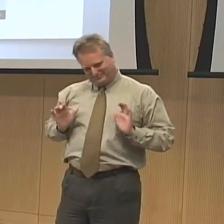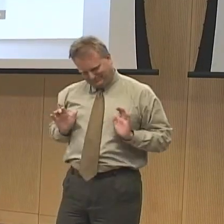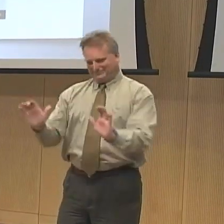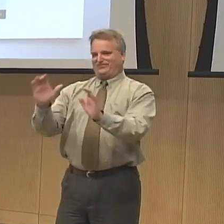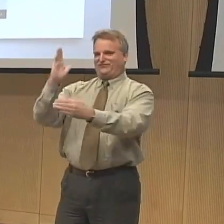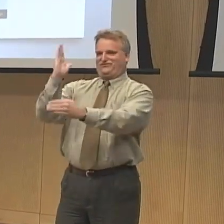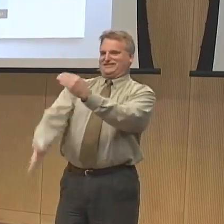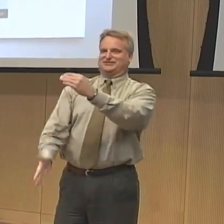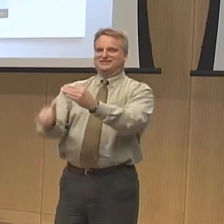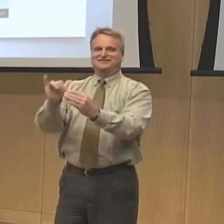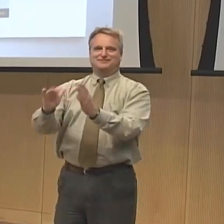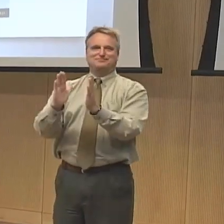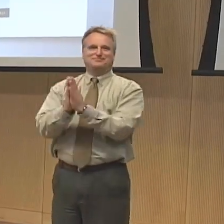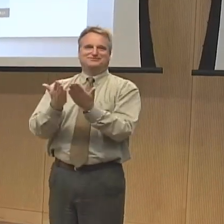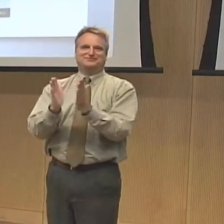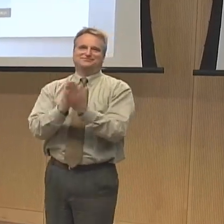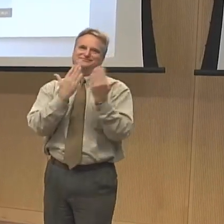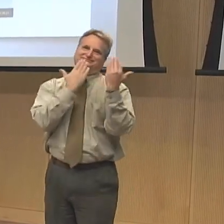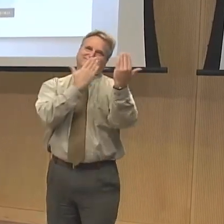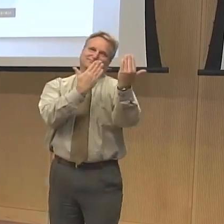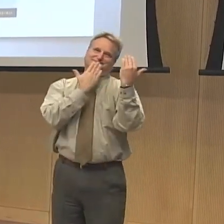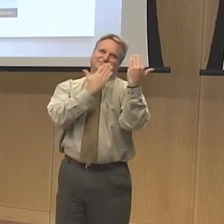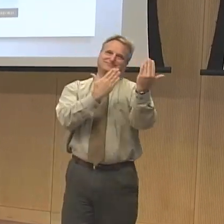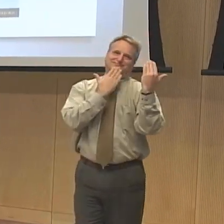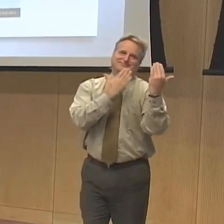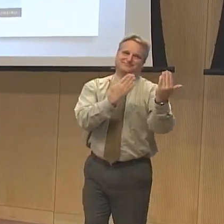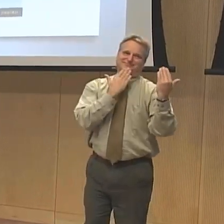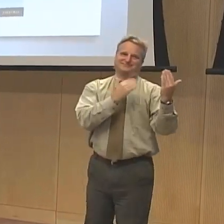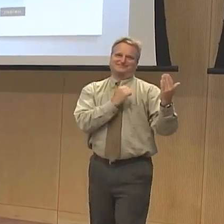push to complete this book. Thank you so, so much.